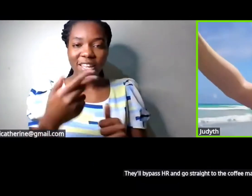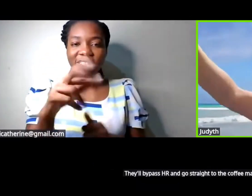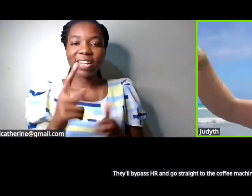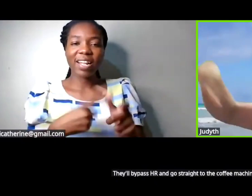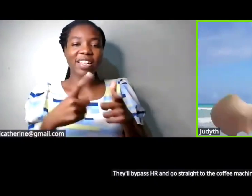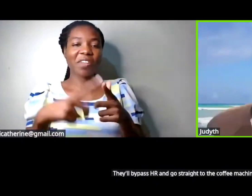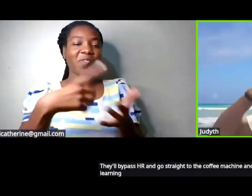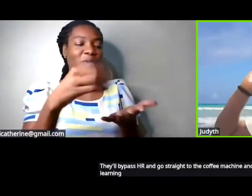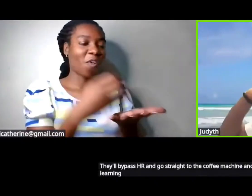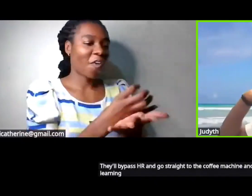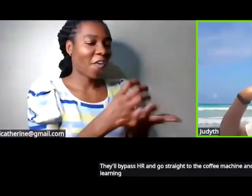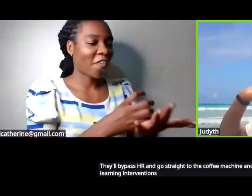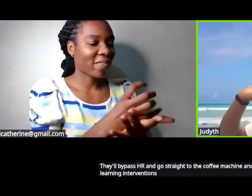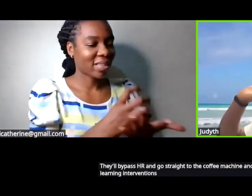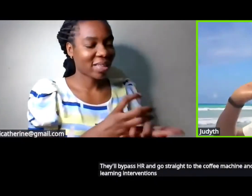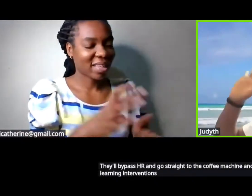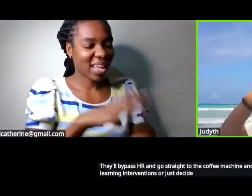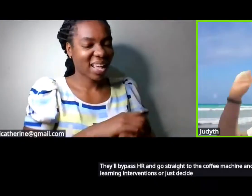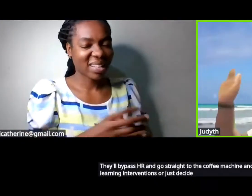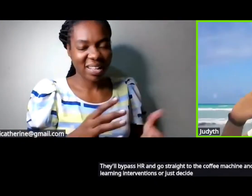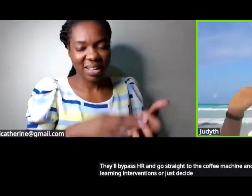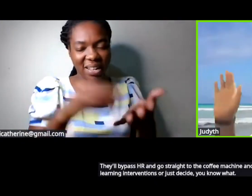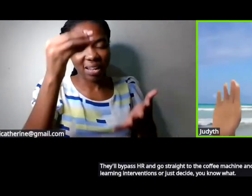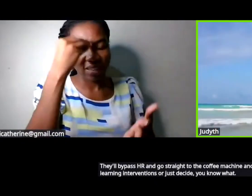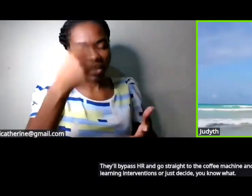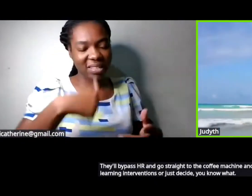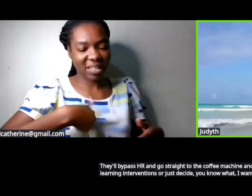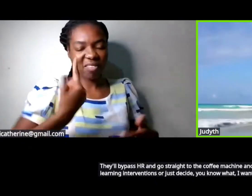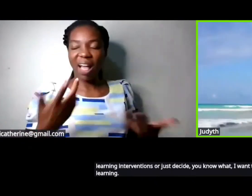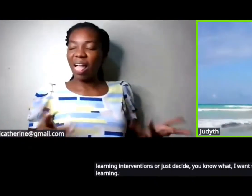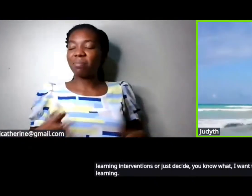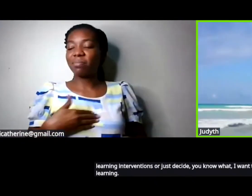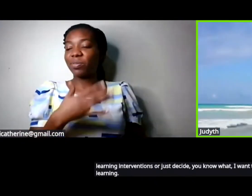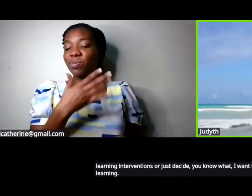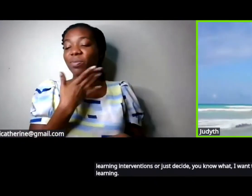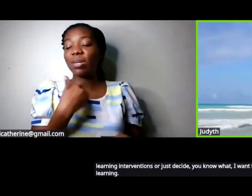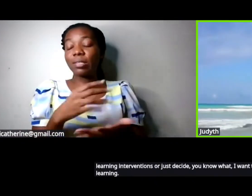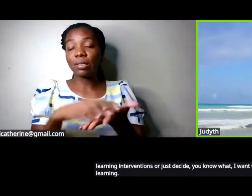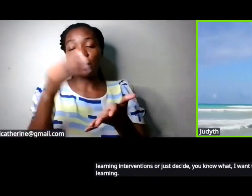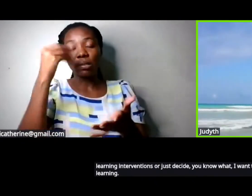learning interventions, or just decide, you know what, I won't do any kind of learning. And then